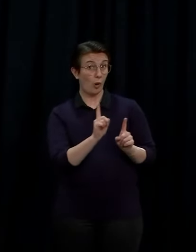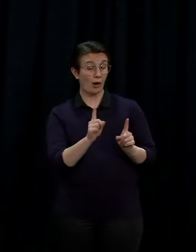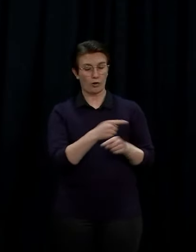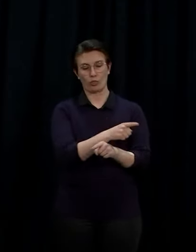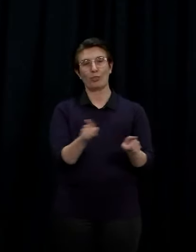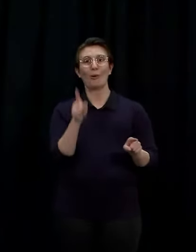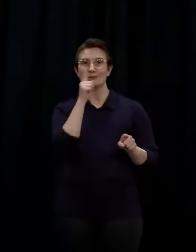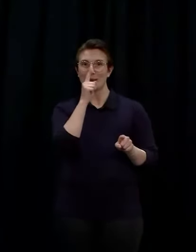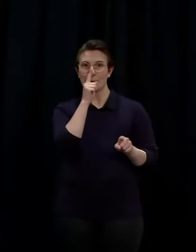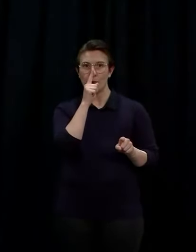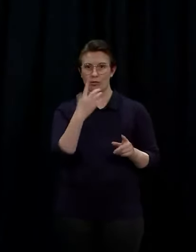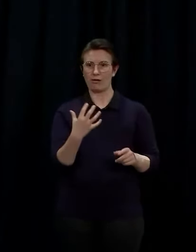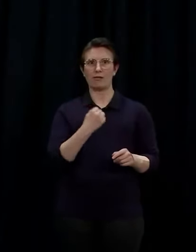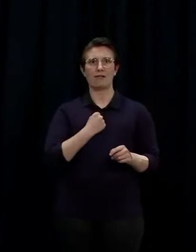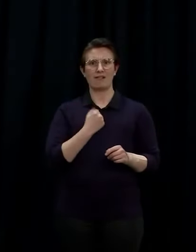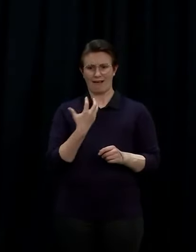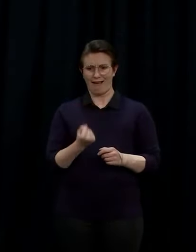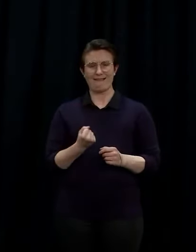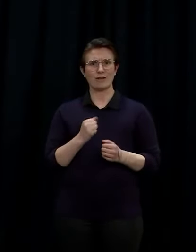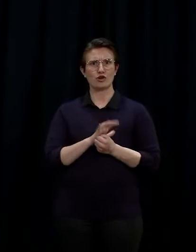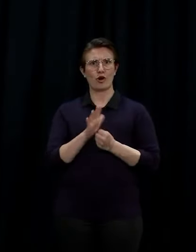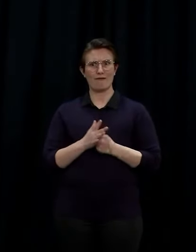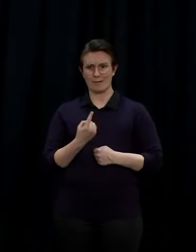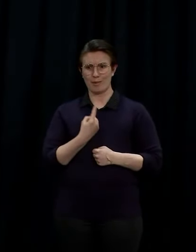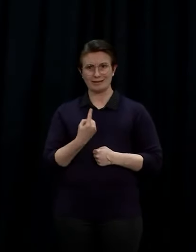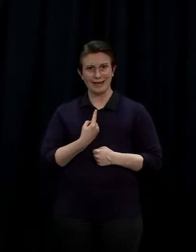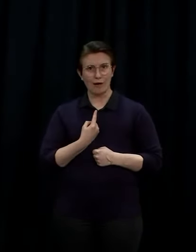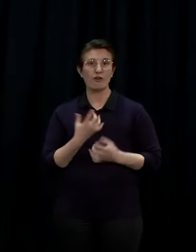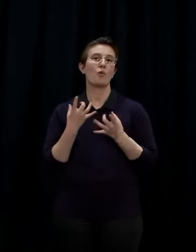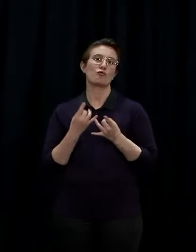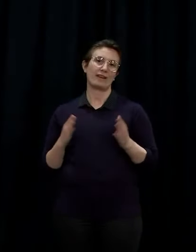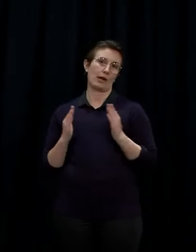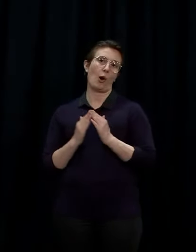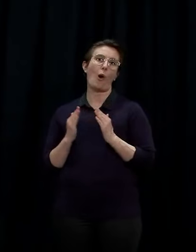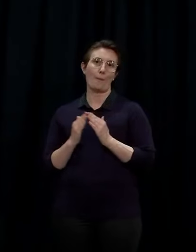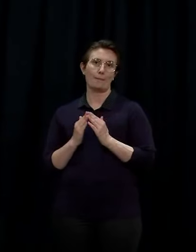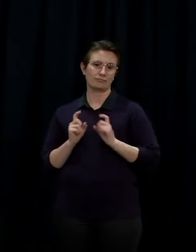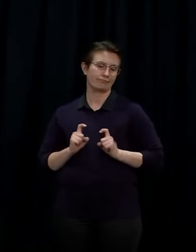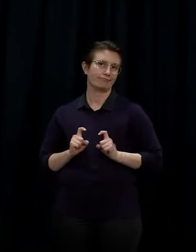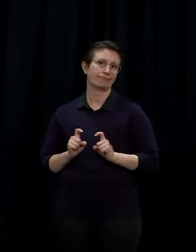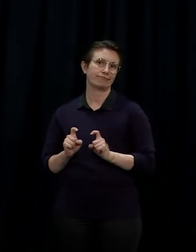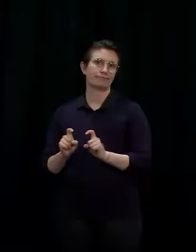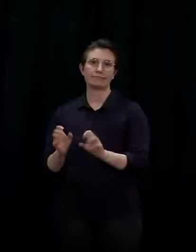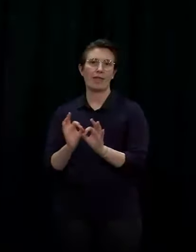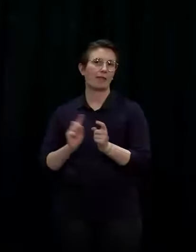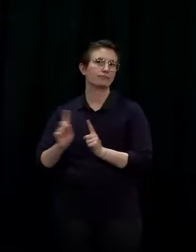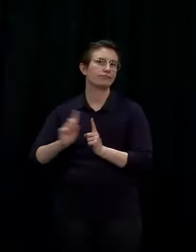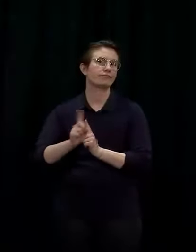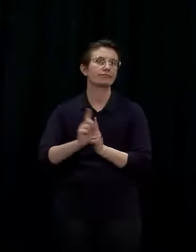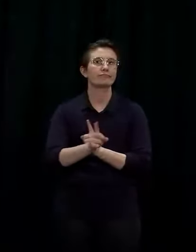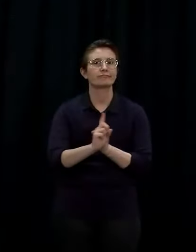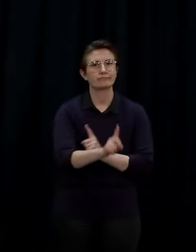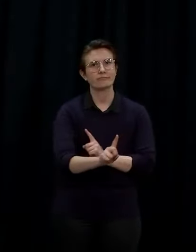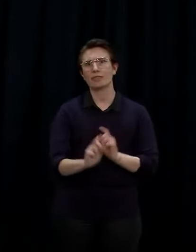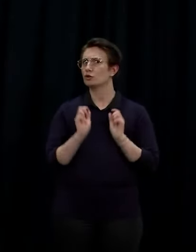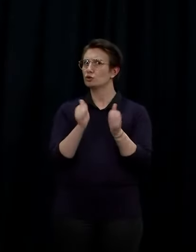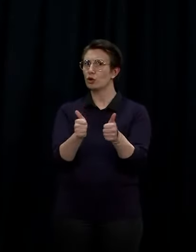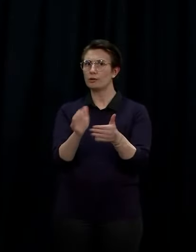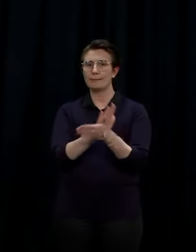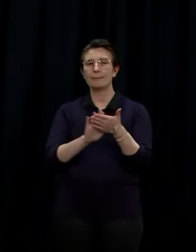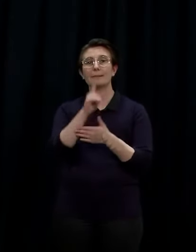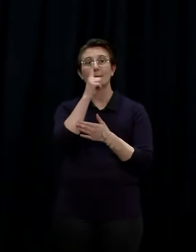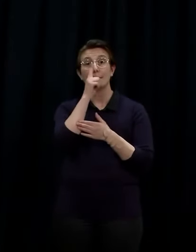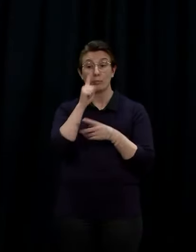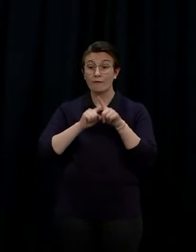chain of transmission. I'm also told that compliance is really high. We're generally not seeing people anywhere that we